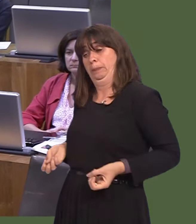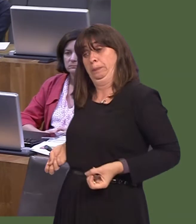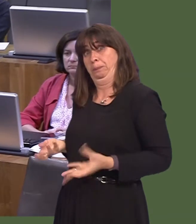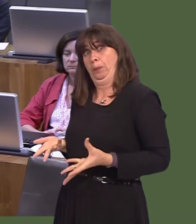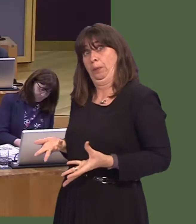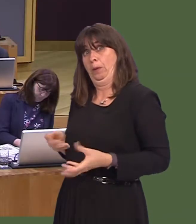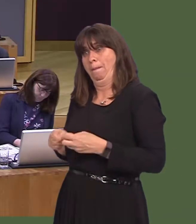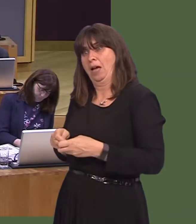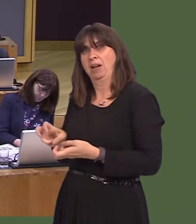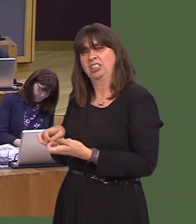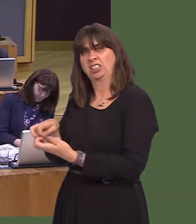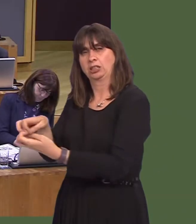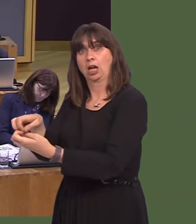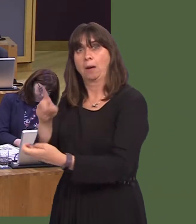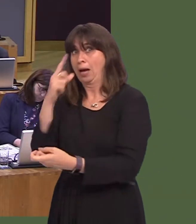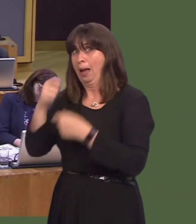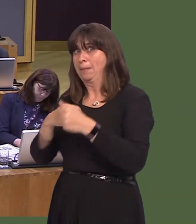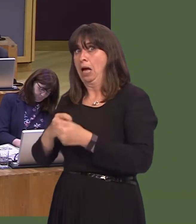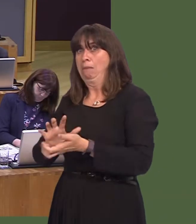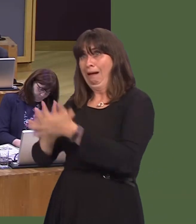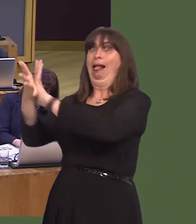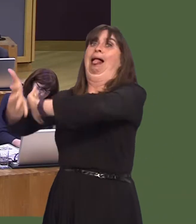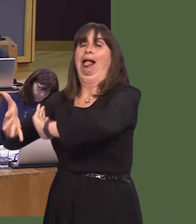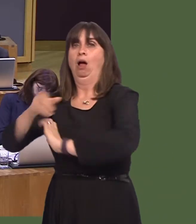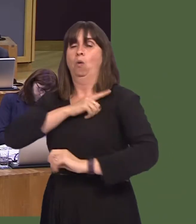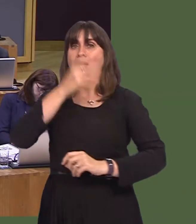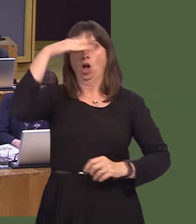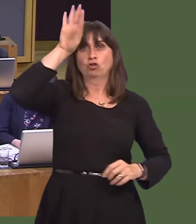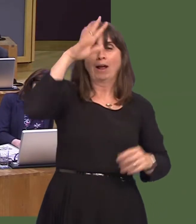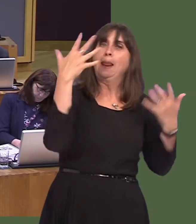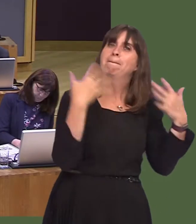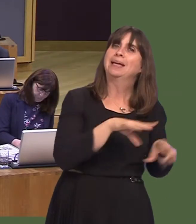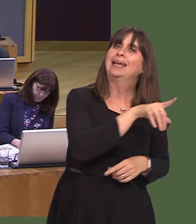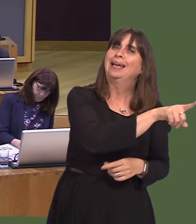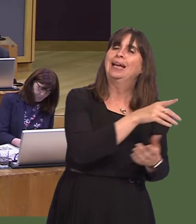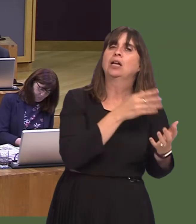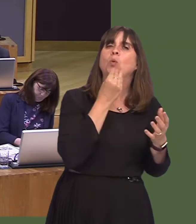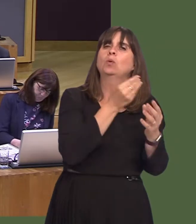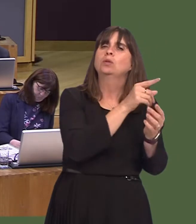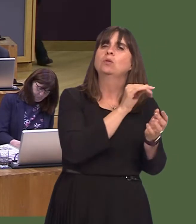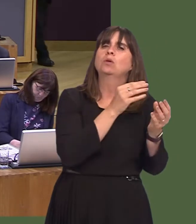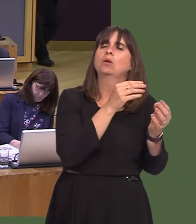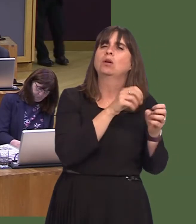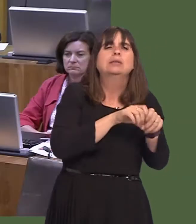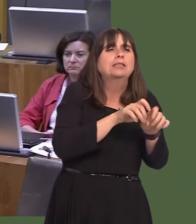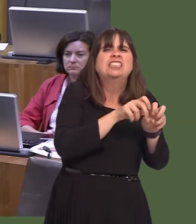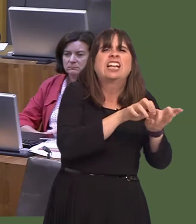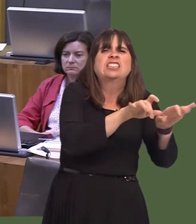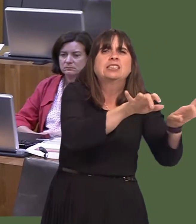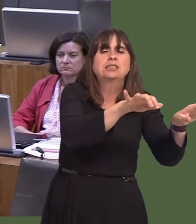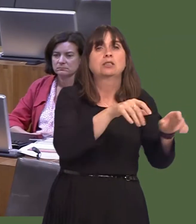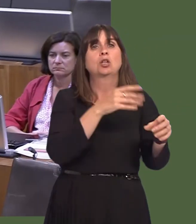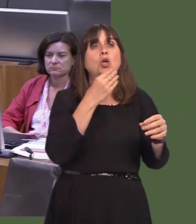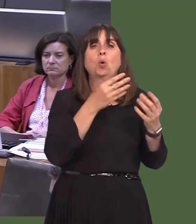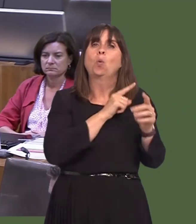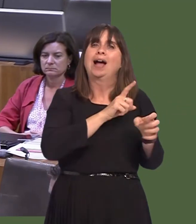introduce an even greater problem, as the Australians will tell you some of the things that they've done with sugarcane particularly. But nevertheless, those trials are ones